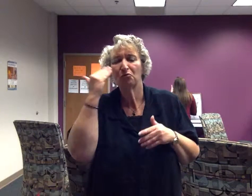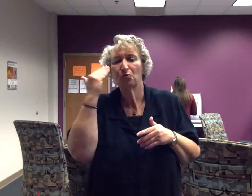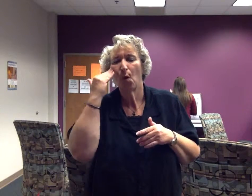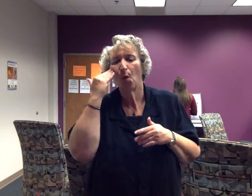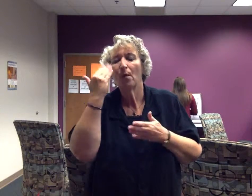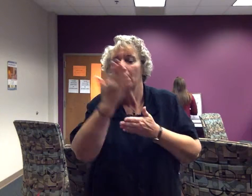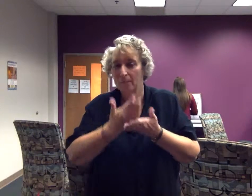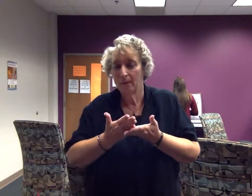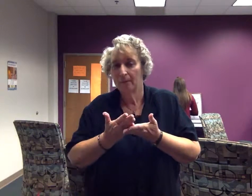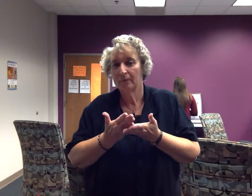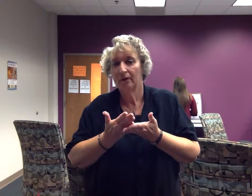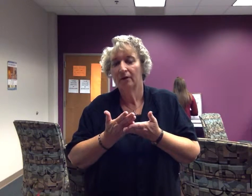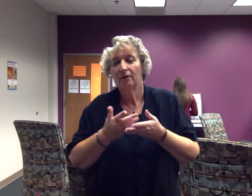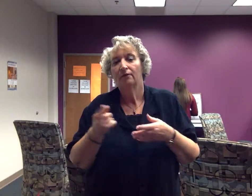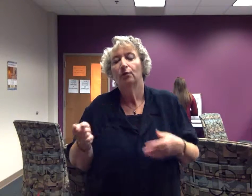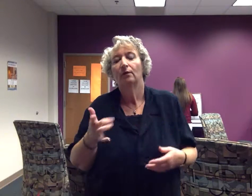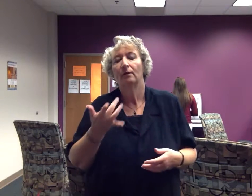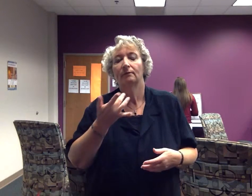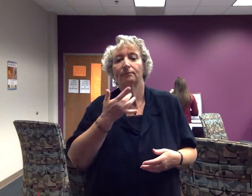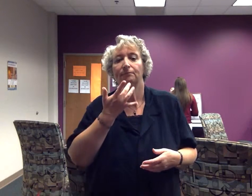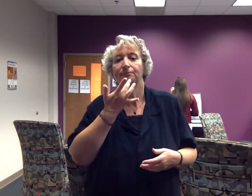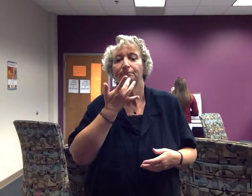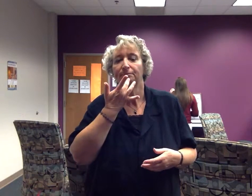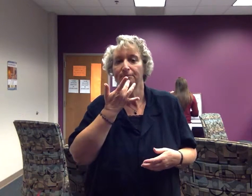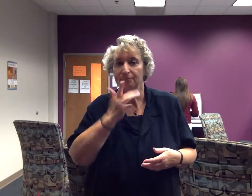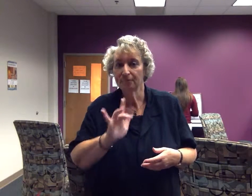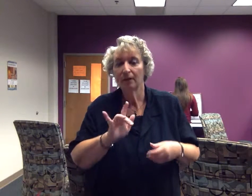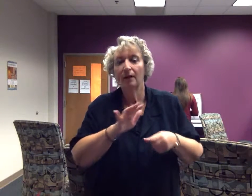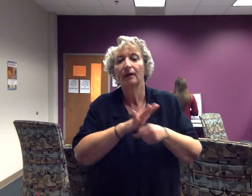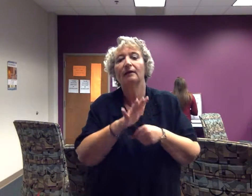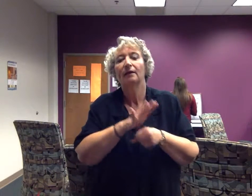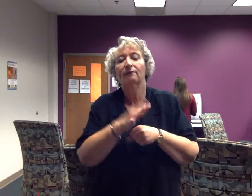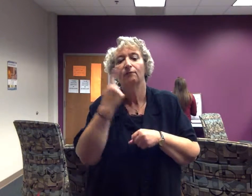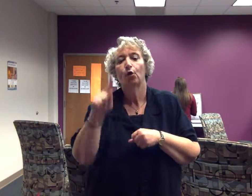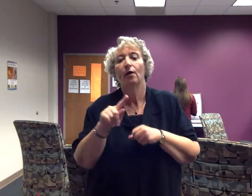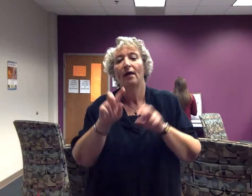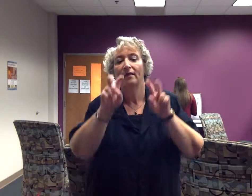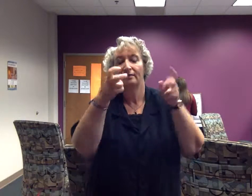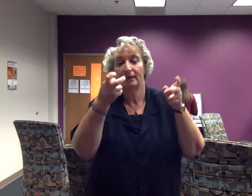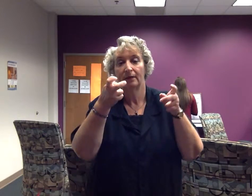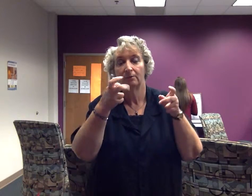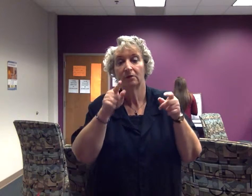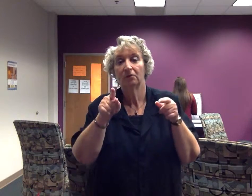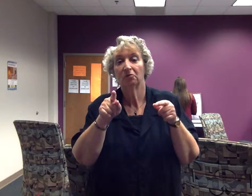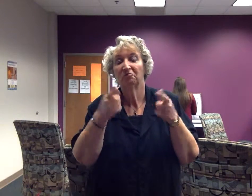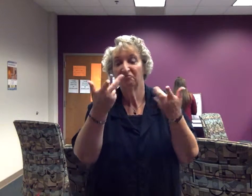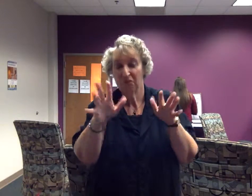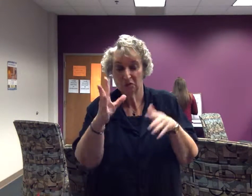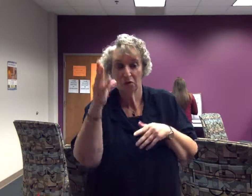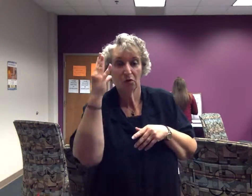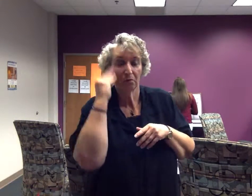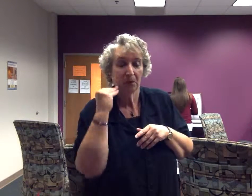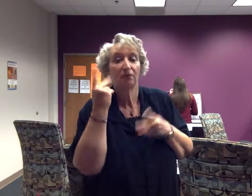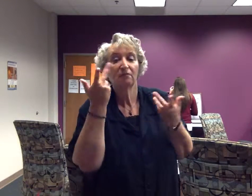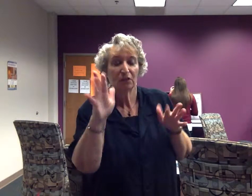get students who are acclimated to the themes and adept at using them, then you can go deeper into their meanings. This is why we have